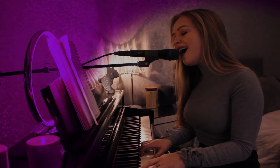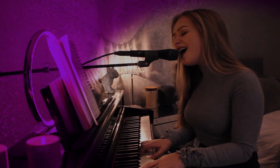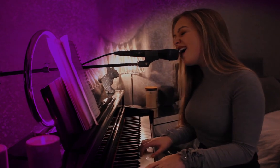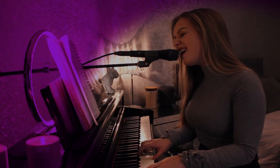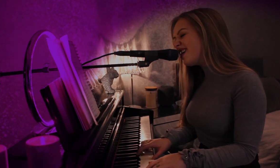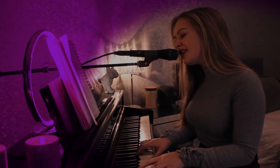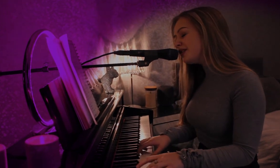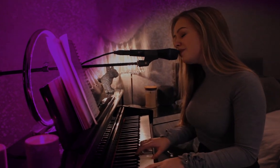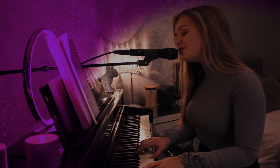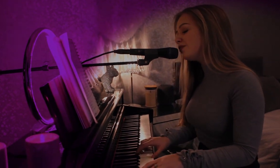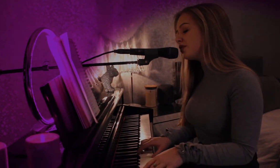sometimes